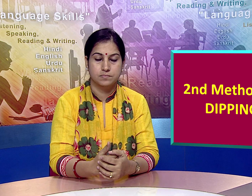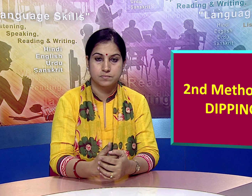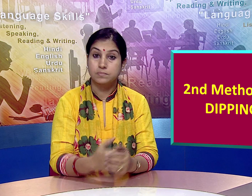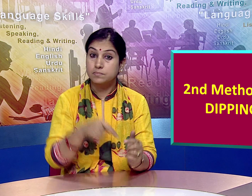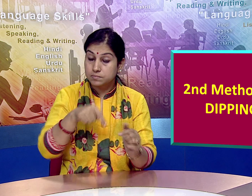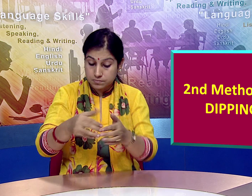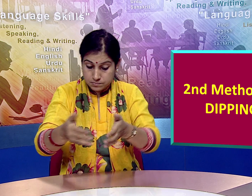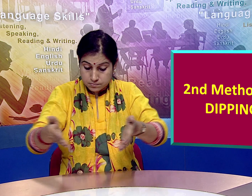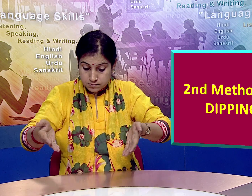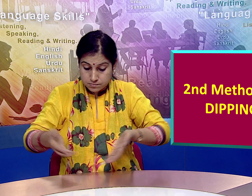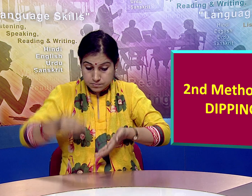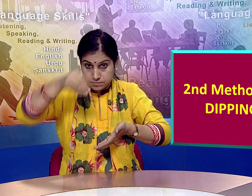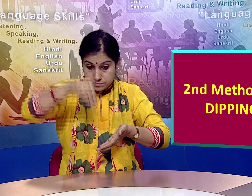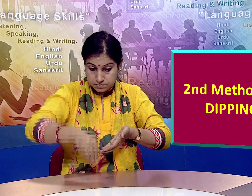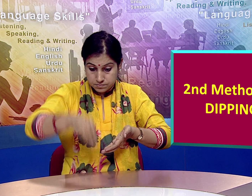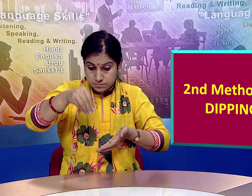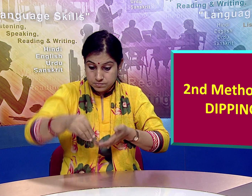in which the entire fabric is dipped